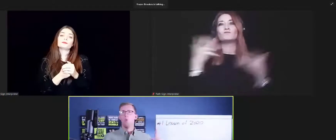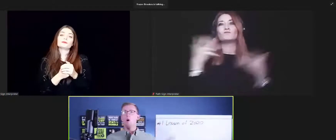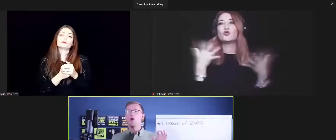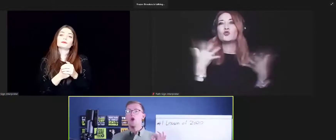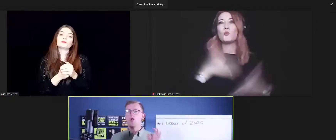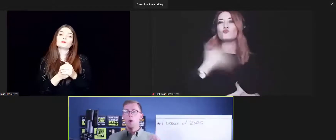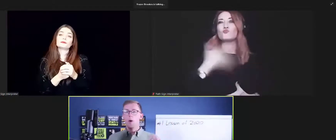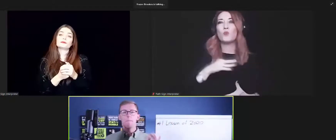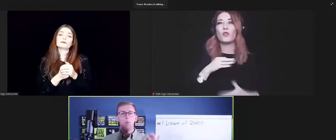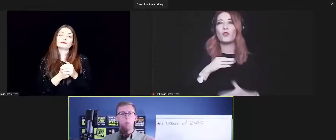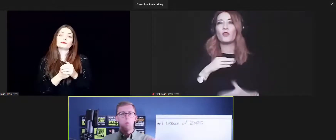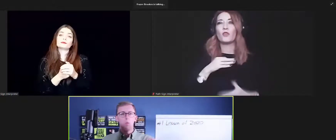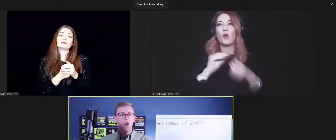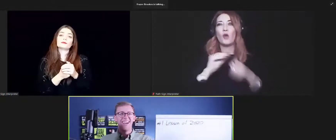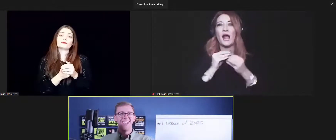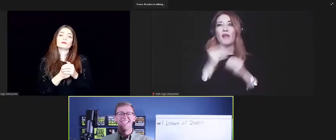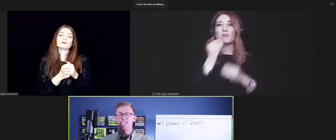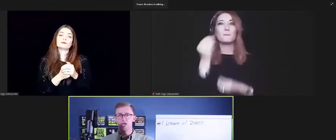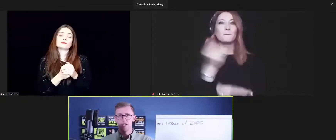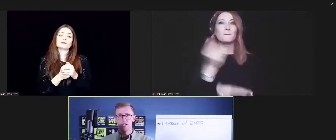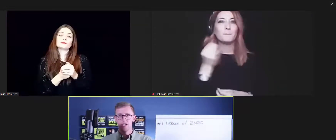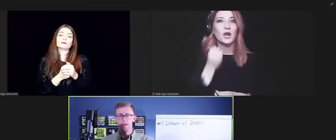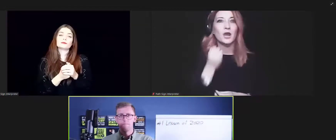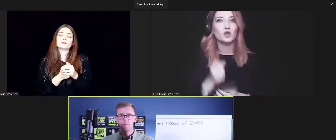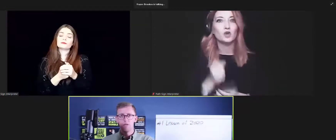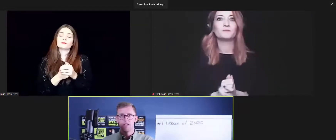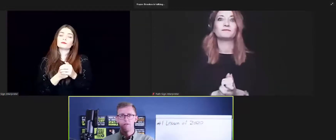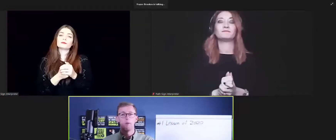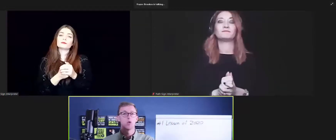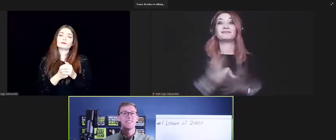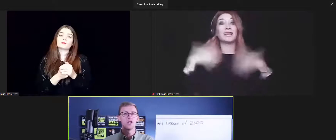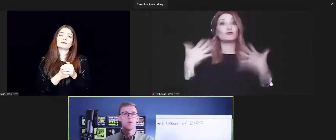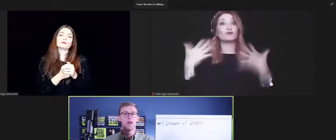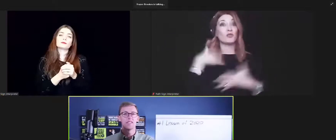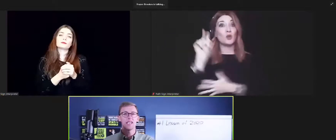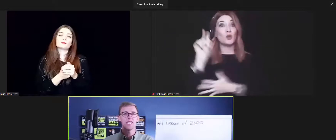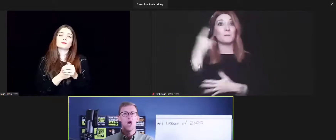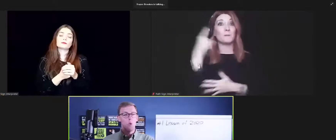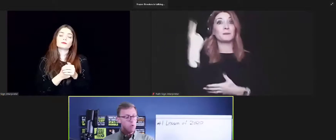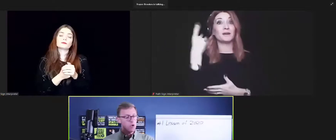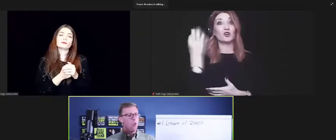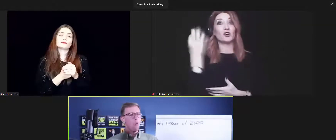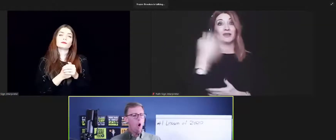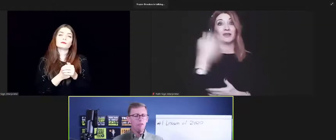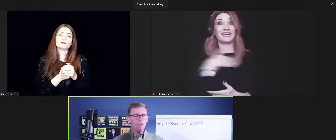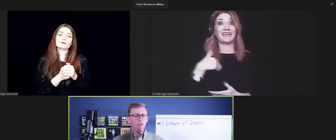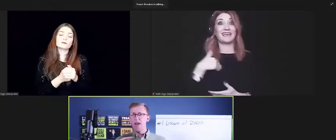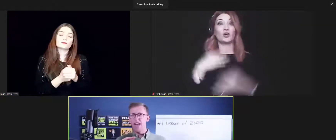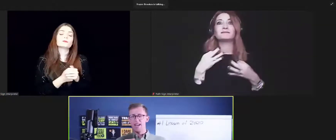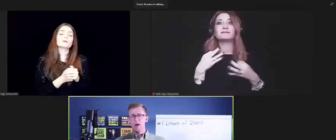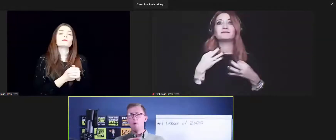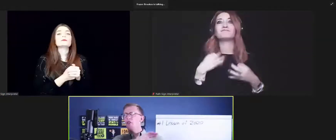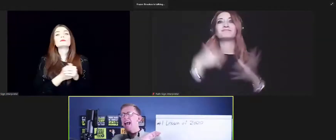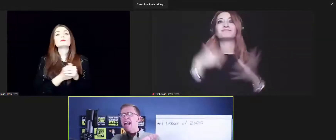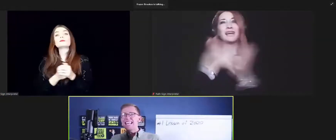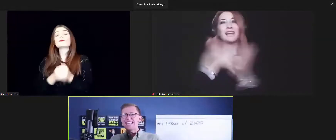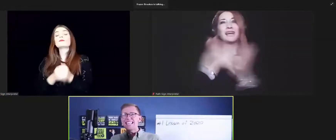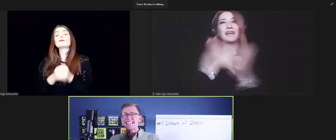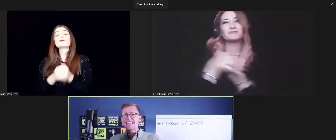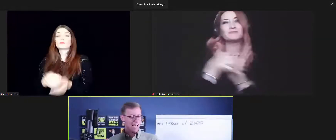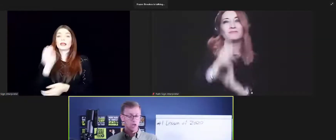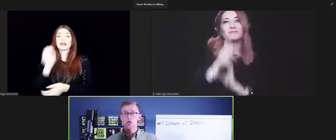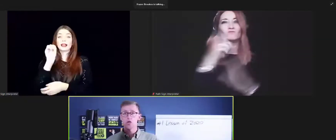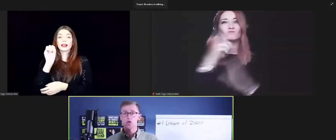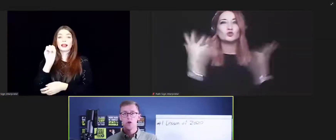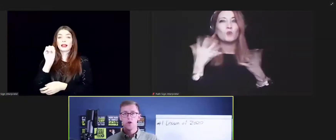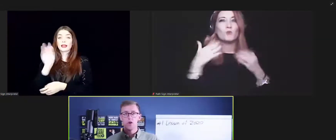what was your number 1 lesson from 2020? What was the one thing more than anything